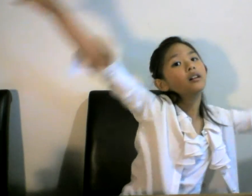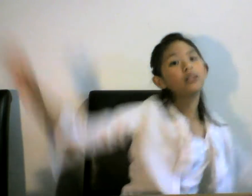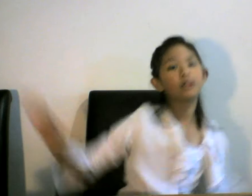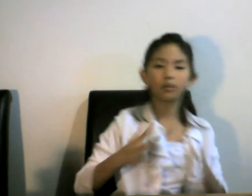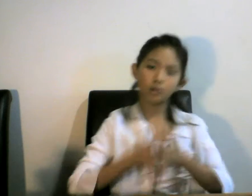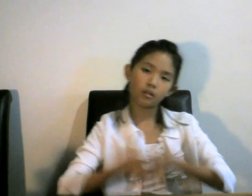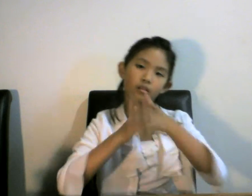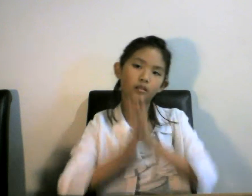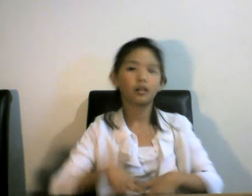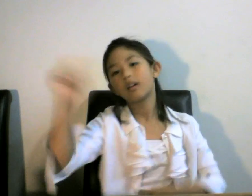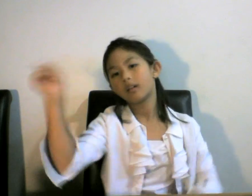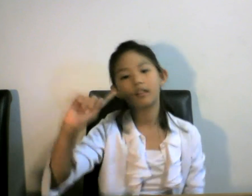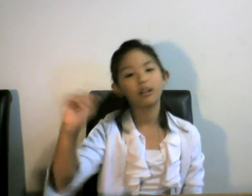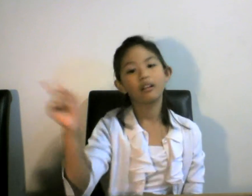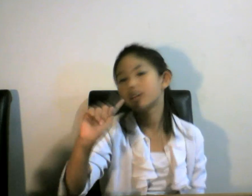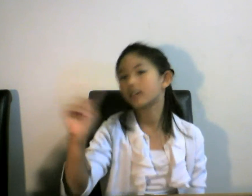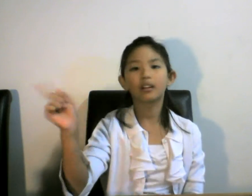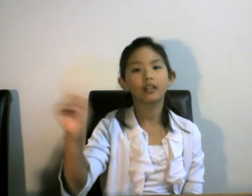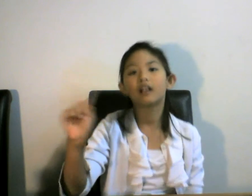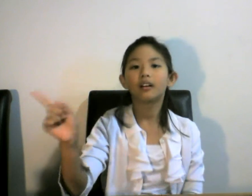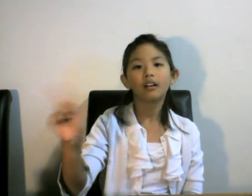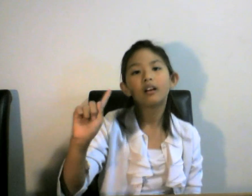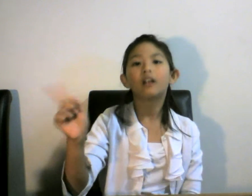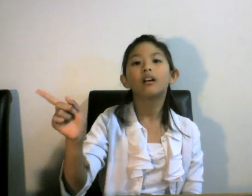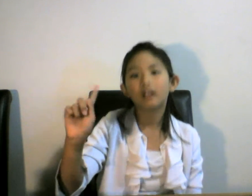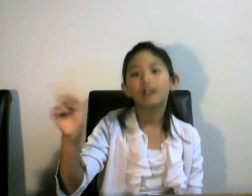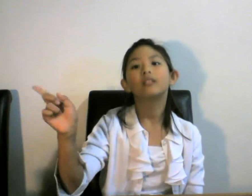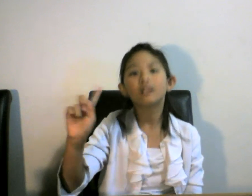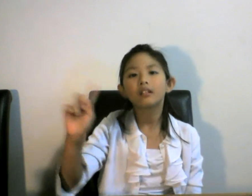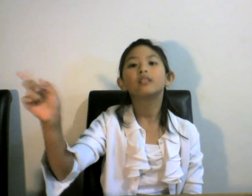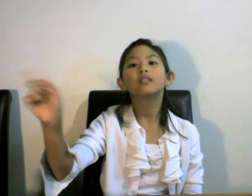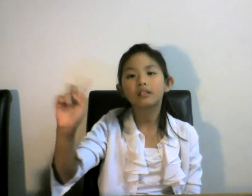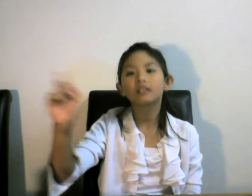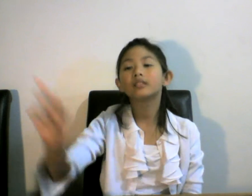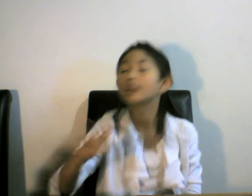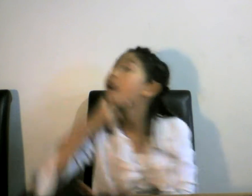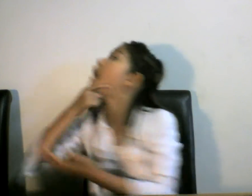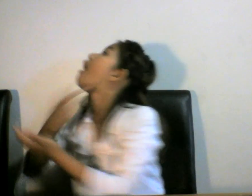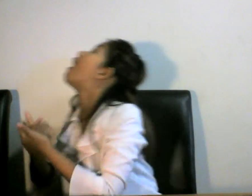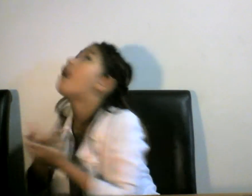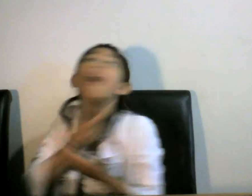firework. Come on, show 'em what you work. Make 'em go